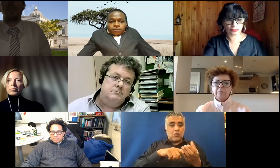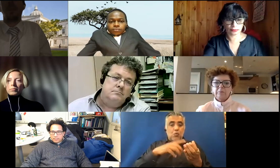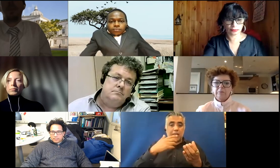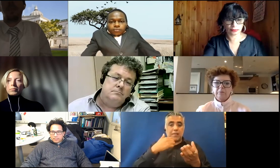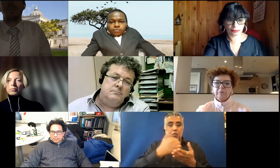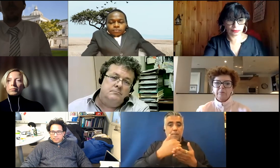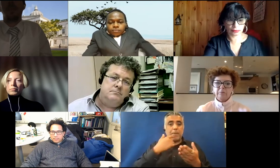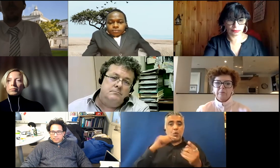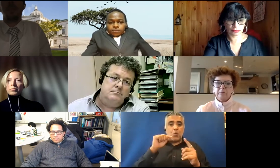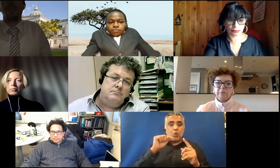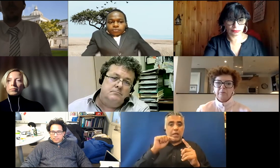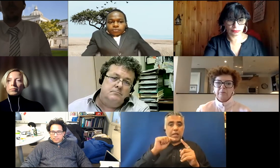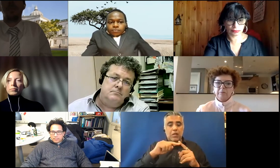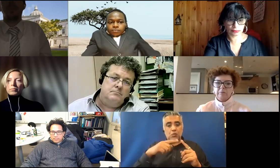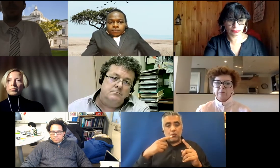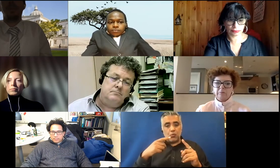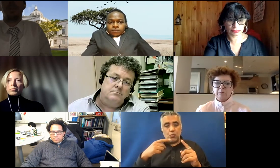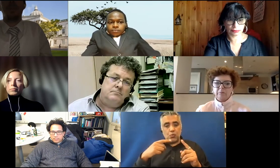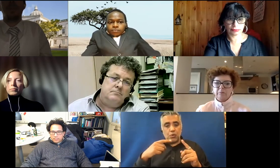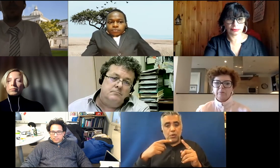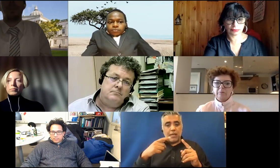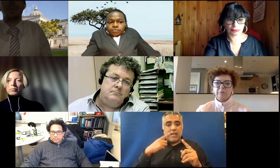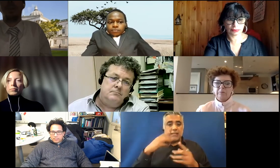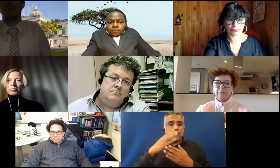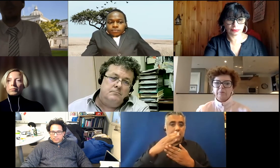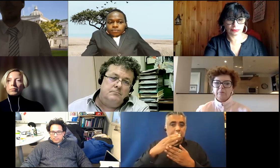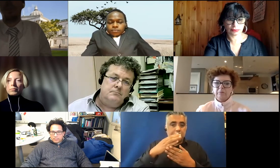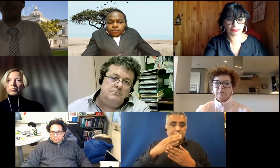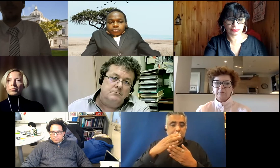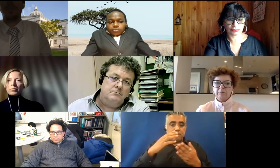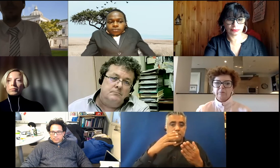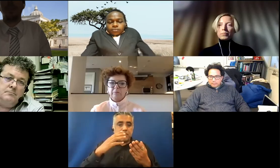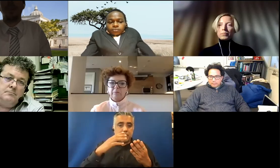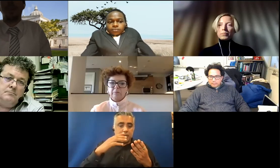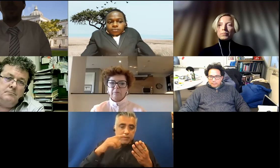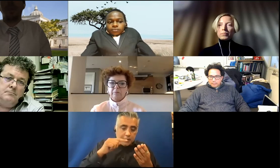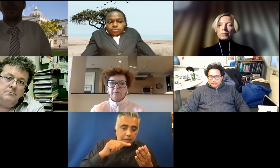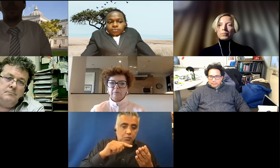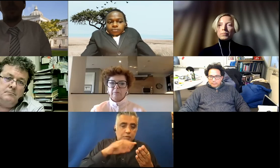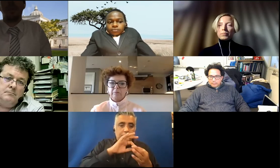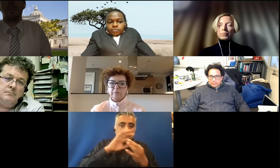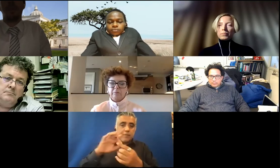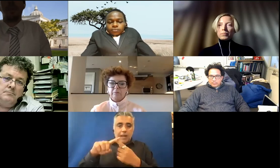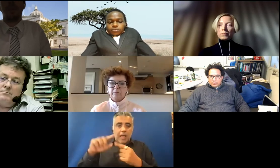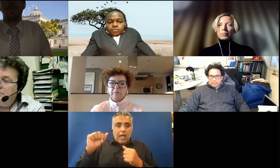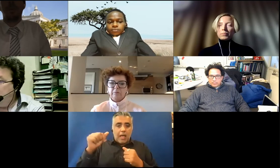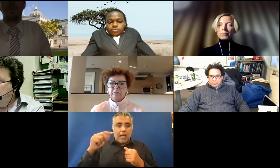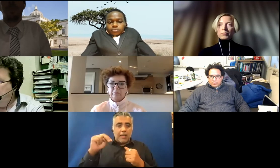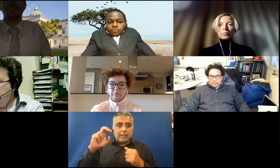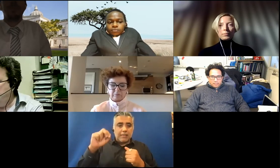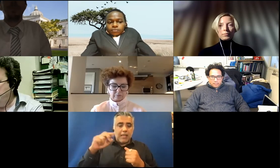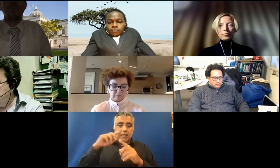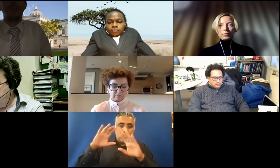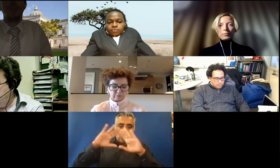But that to some extent, partly can take away from the agency of your whole